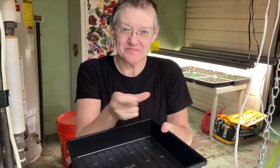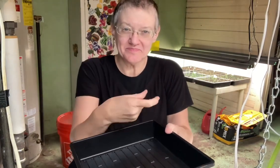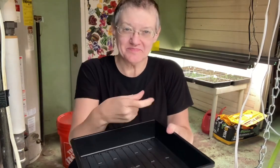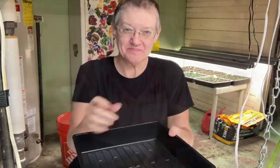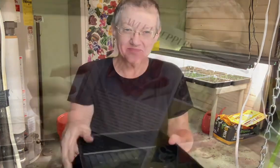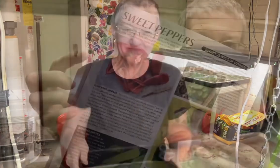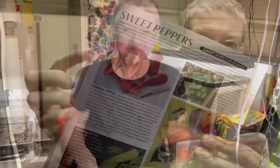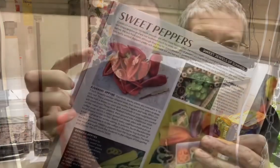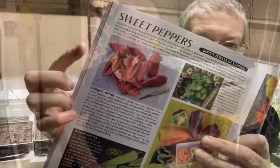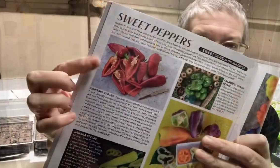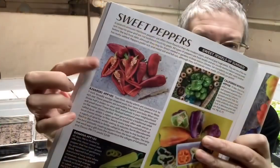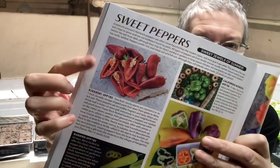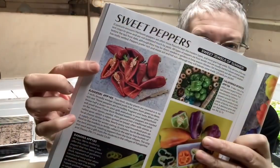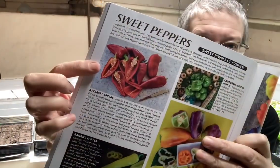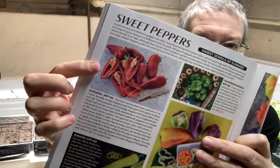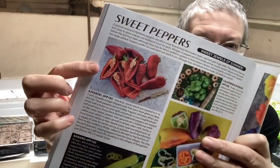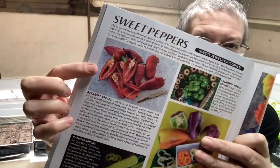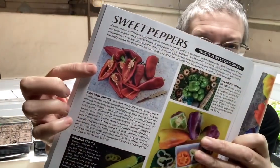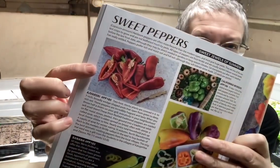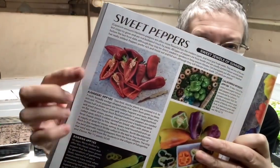It's going to hold 25 soil blocks.